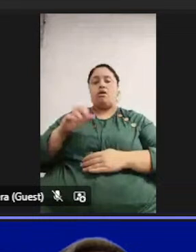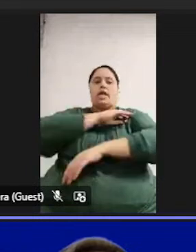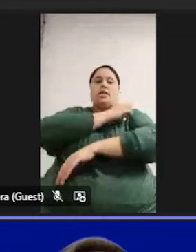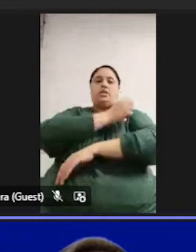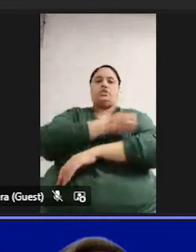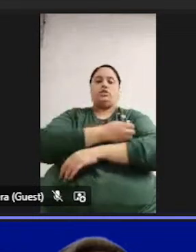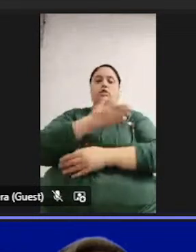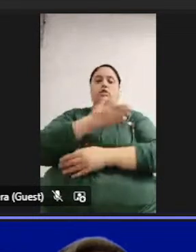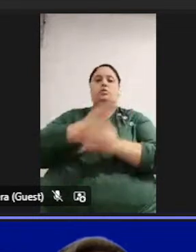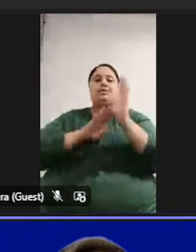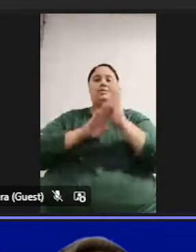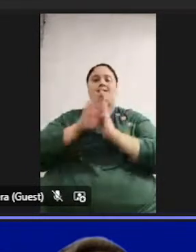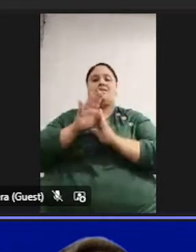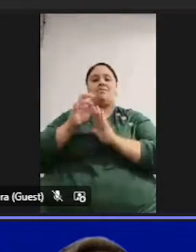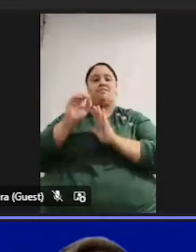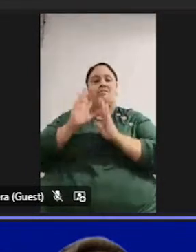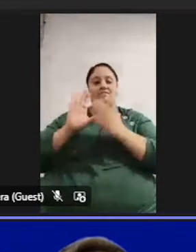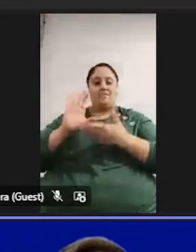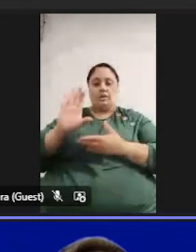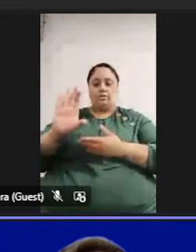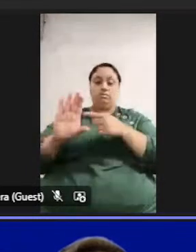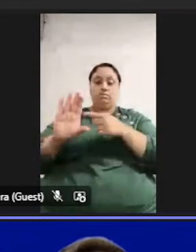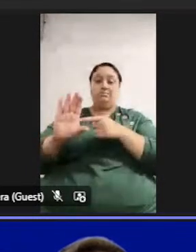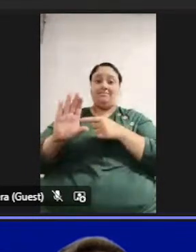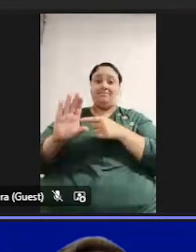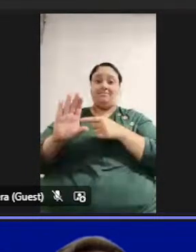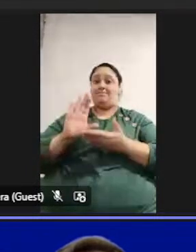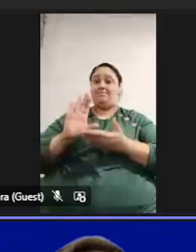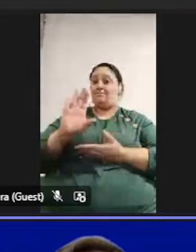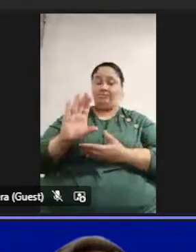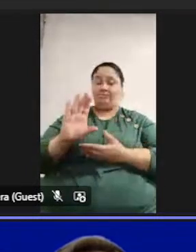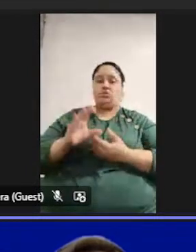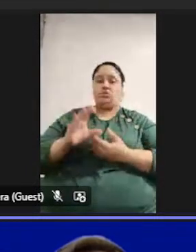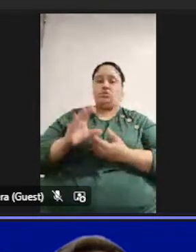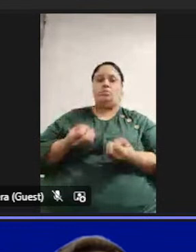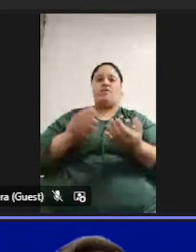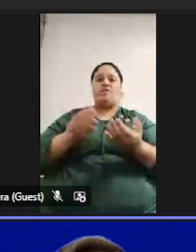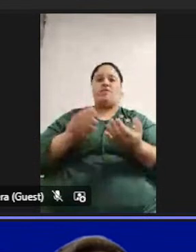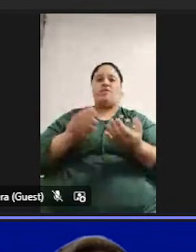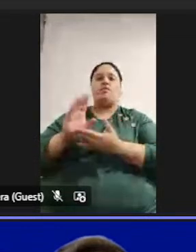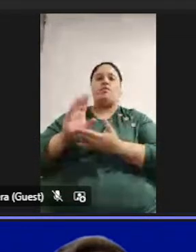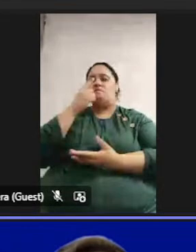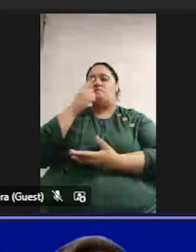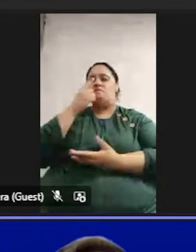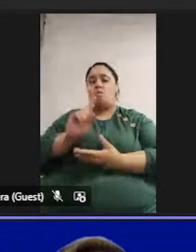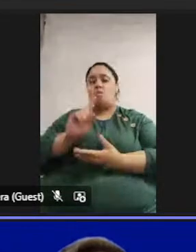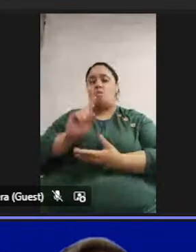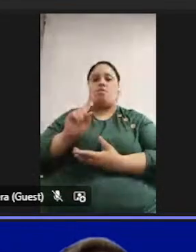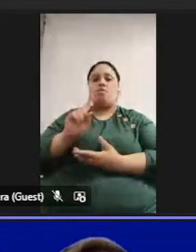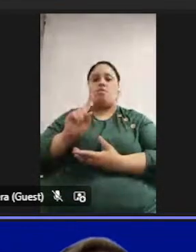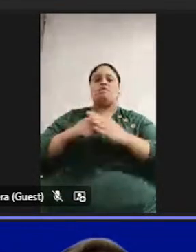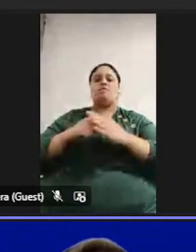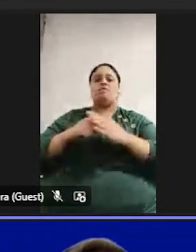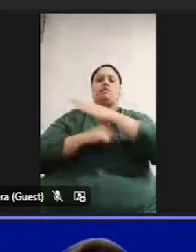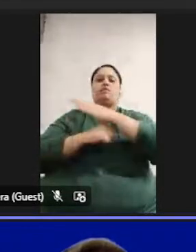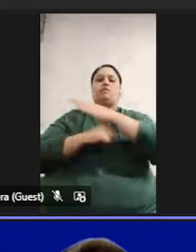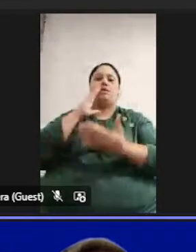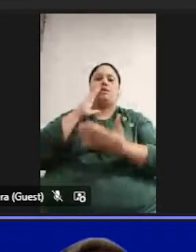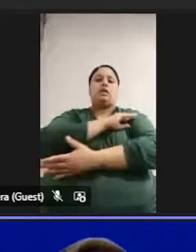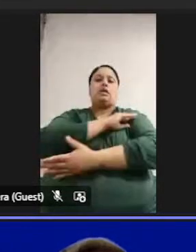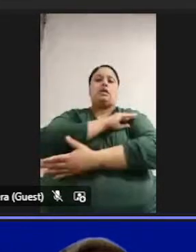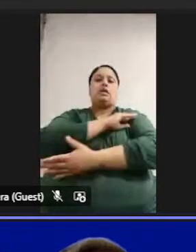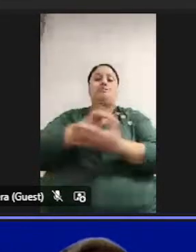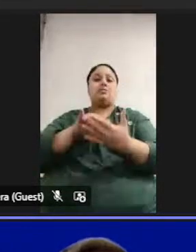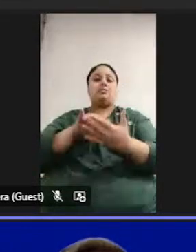we provided municipalities with funding for what we call foundational energy studies. And these really